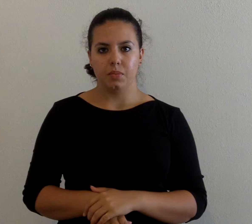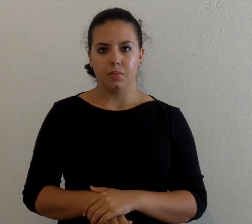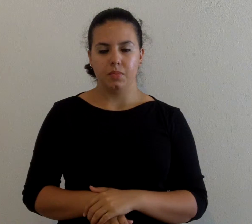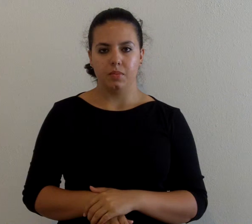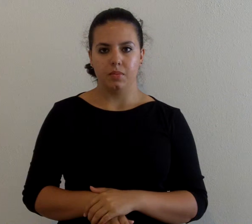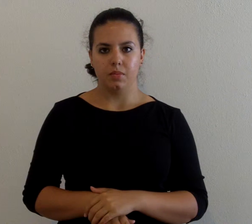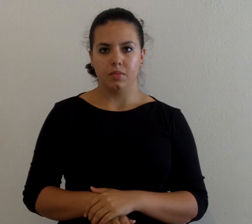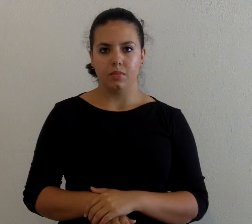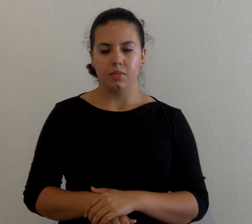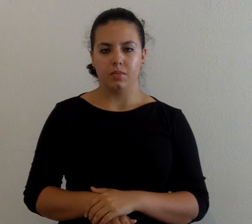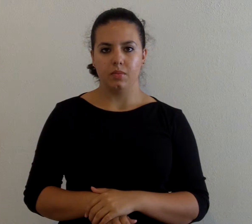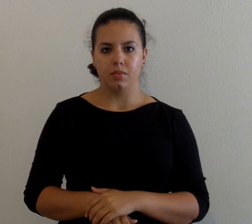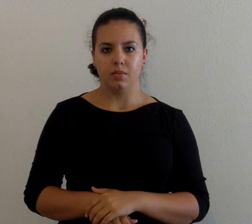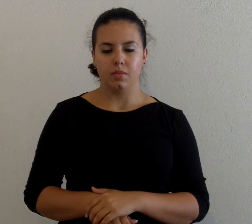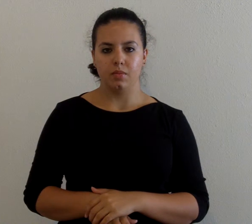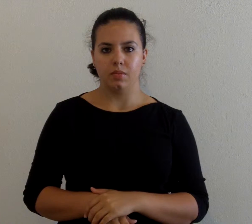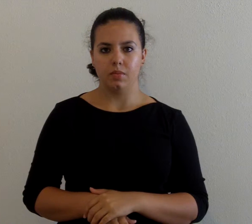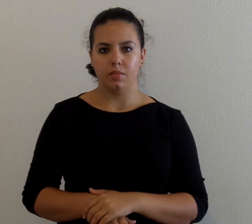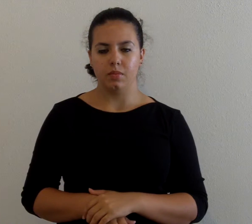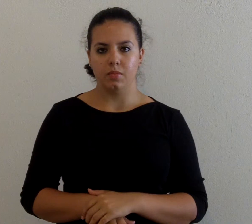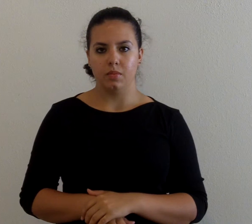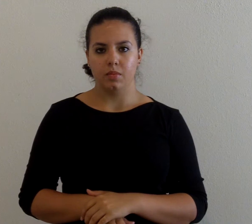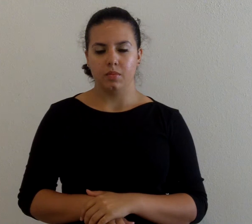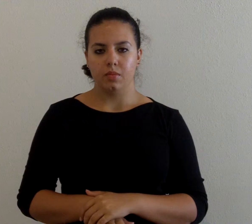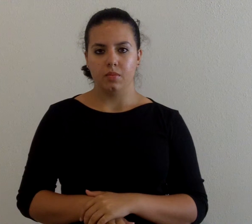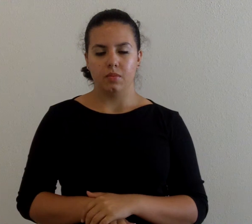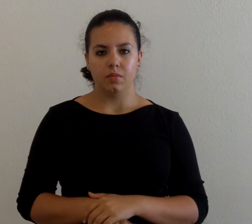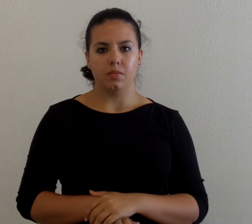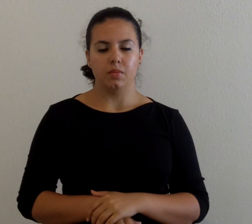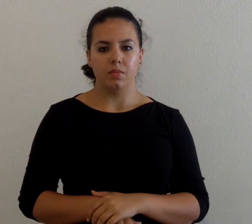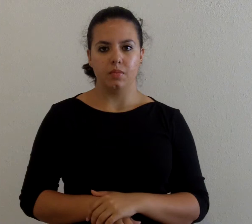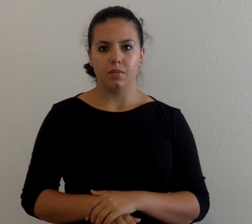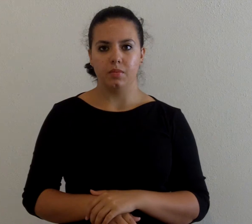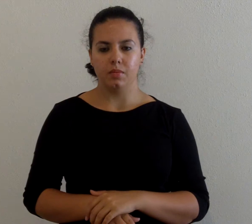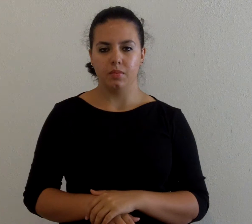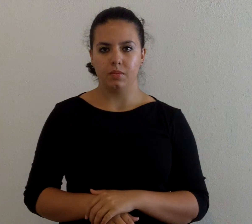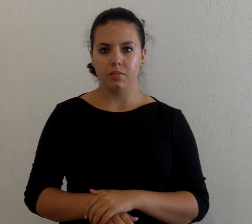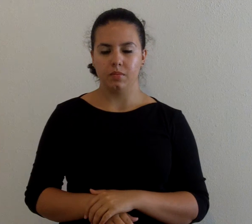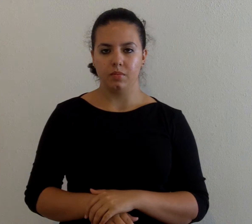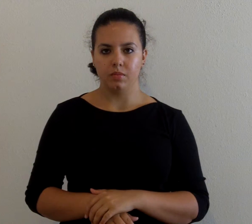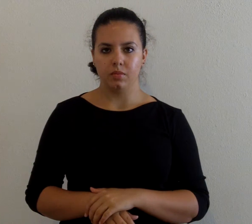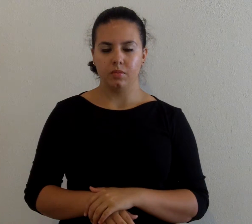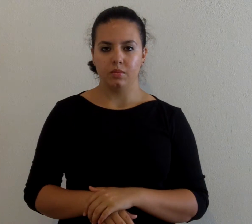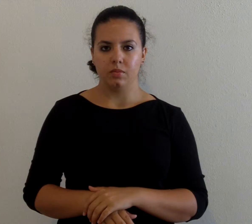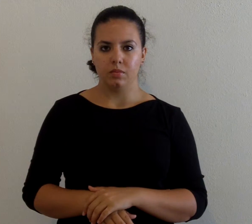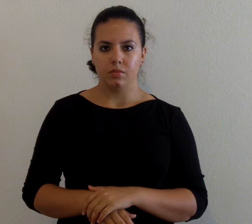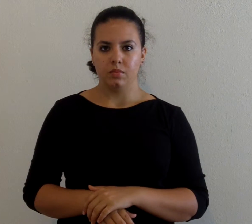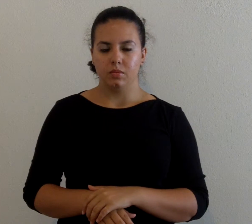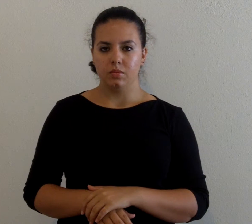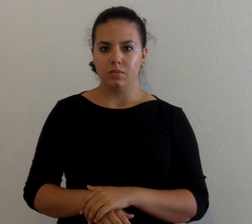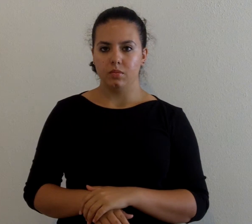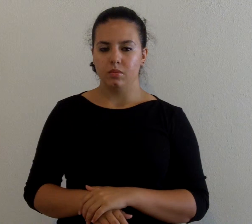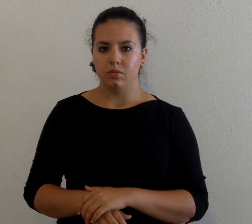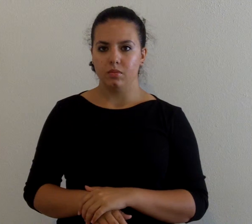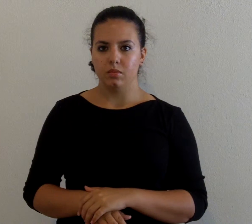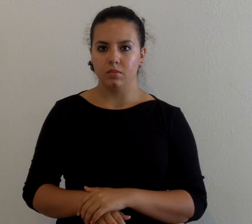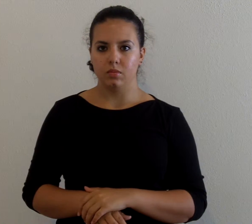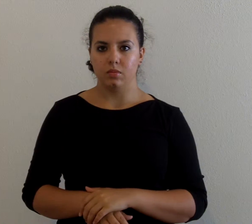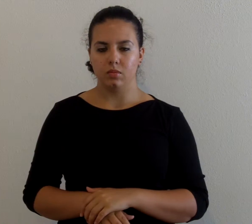Palm orientation on that one. Communication. There are different ways to do communication, but the one that they're wanting